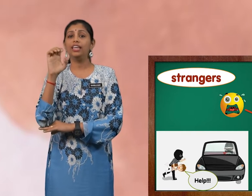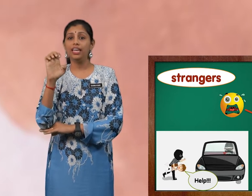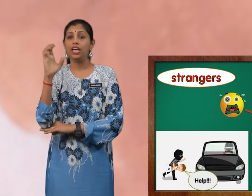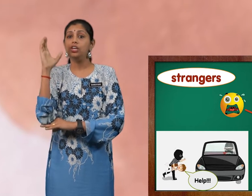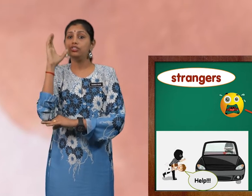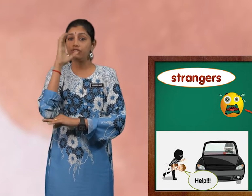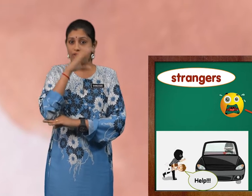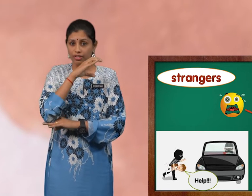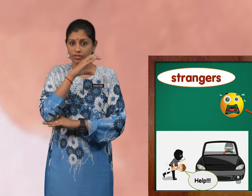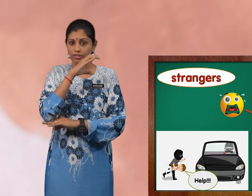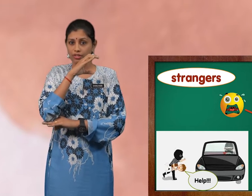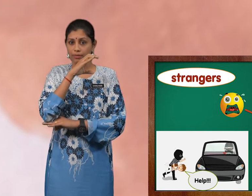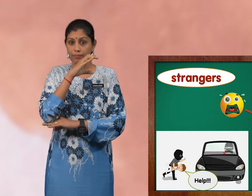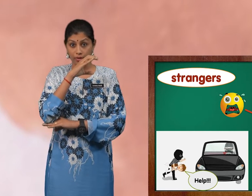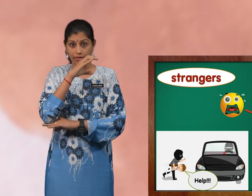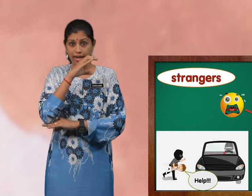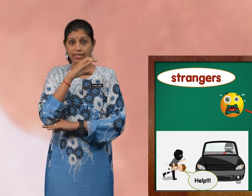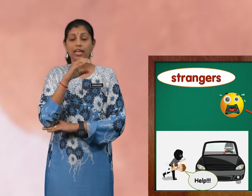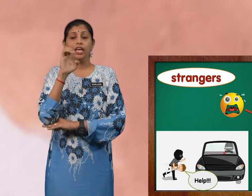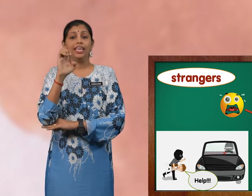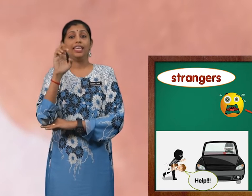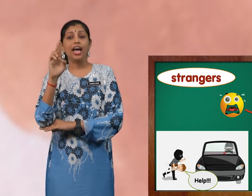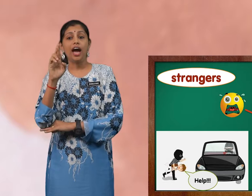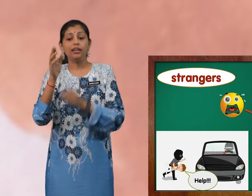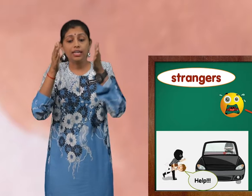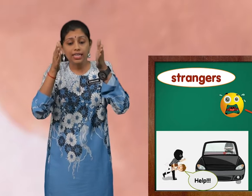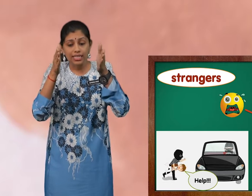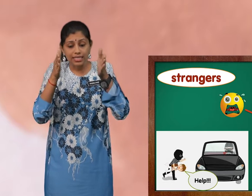S-T-R-A-N-G-E, strange. Alright, E-R